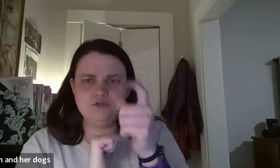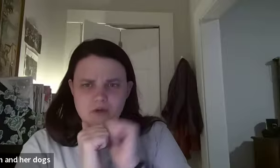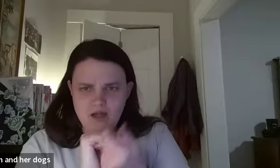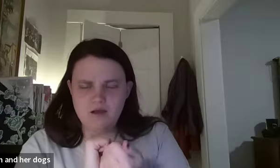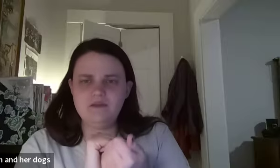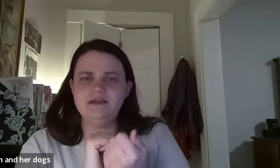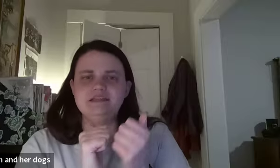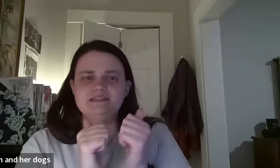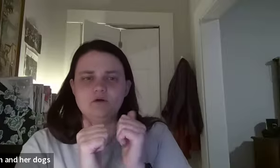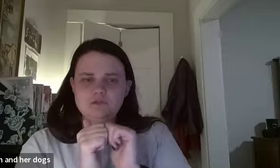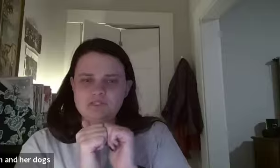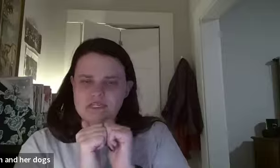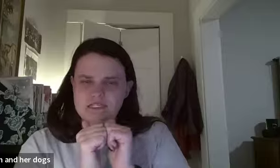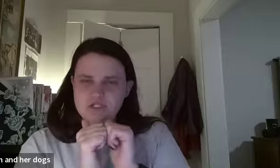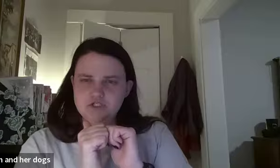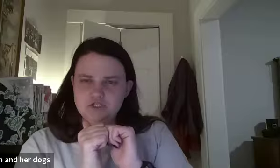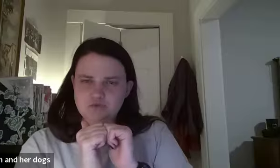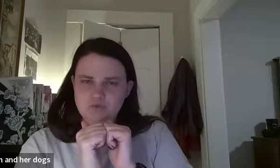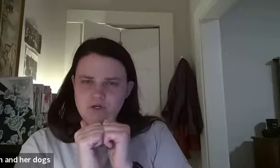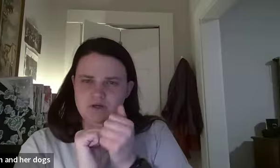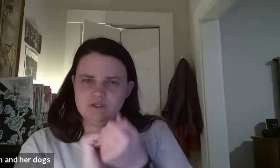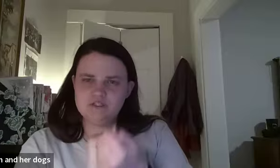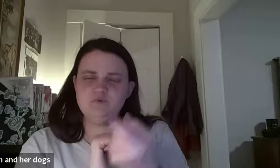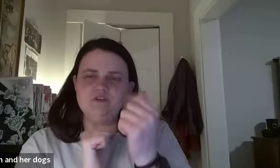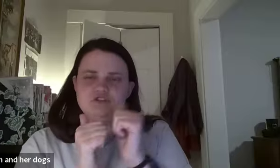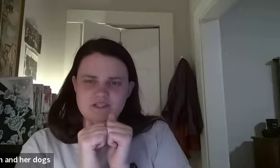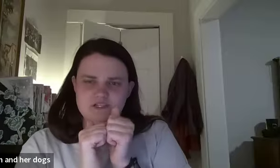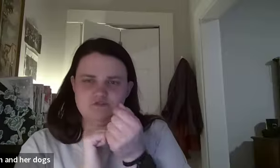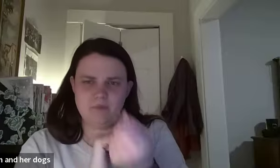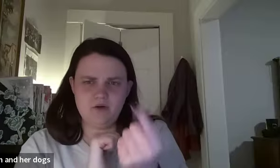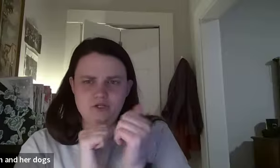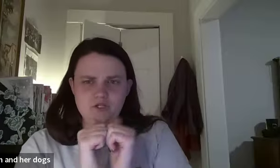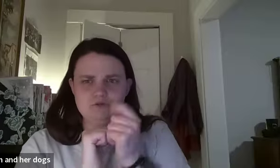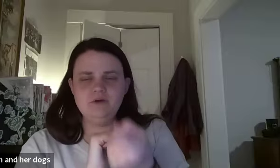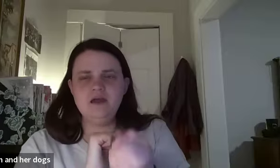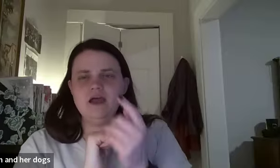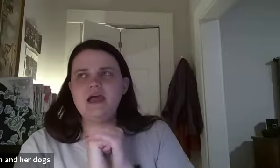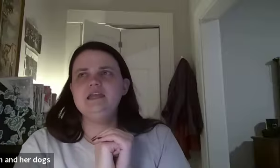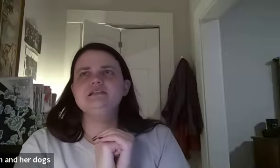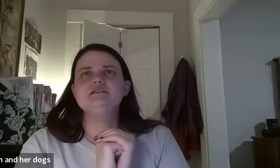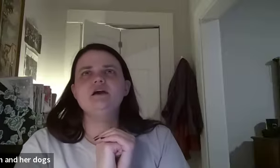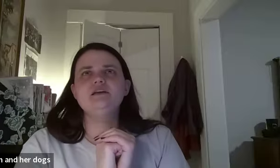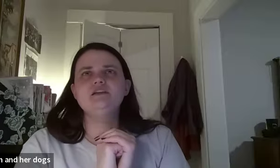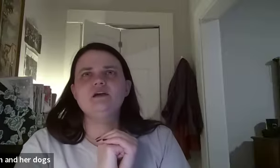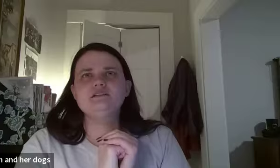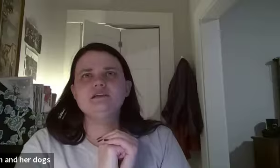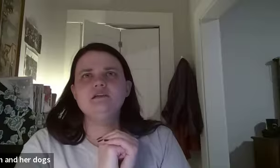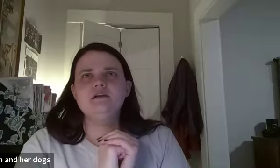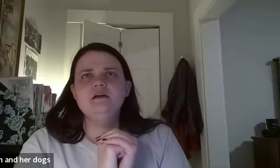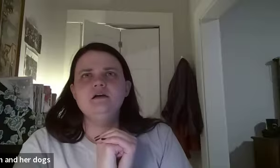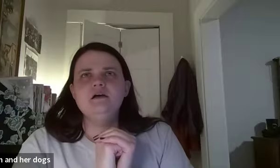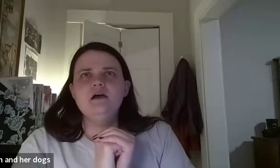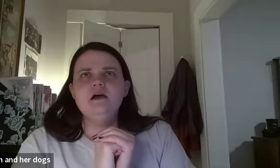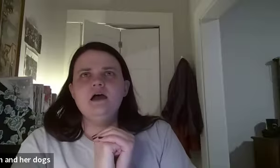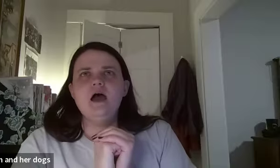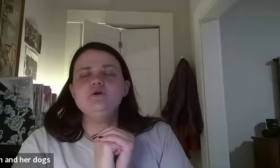you how, like it's almost easier to smoothly transition from how to you. And it's not like you're asking, how are